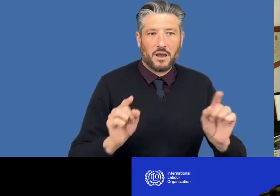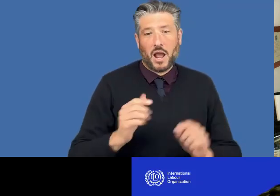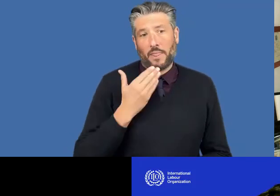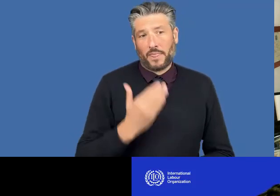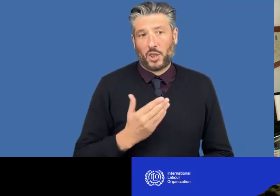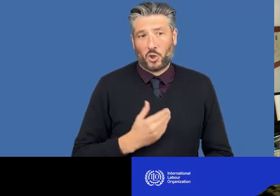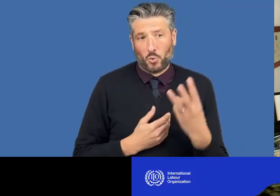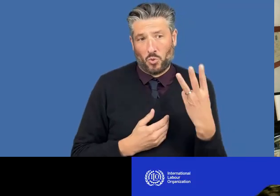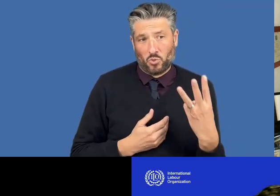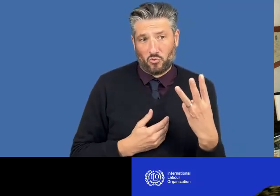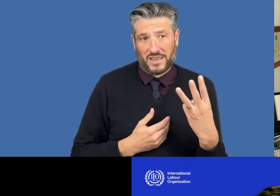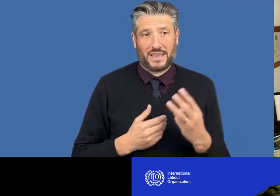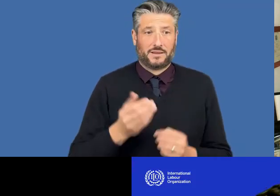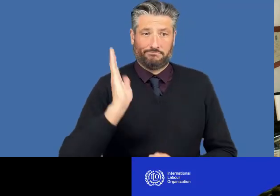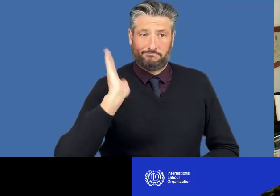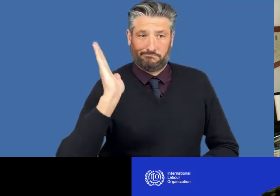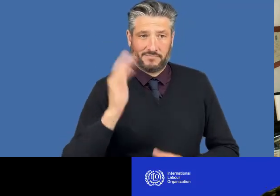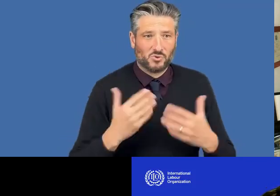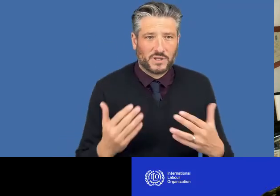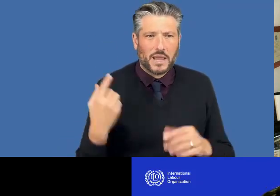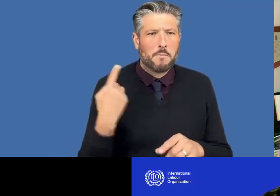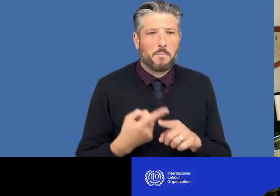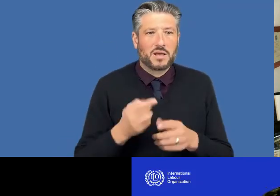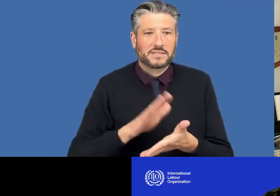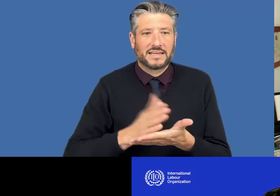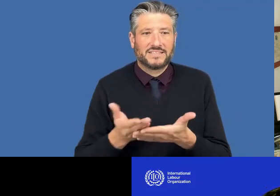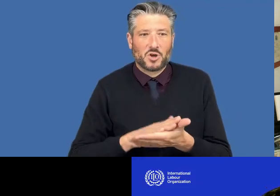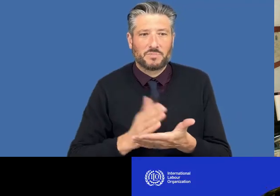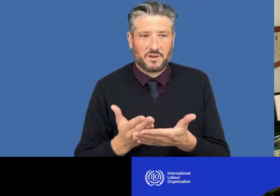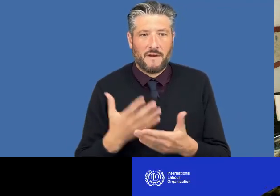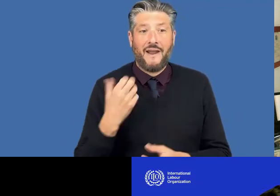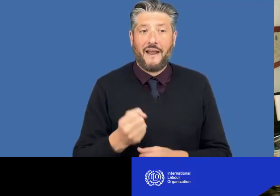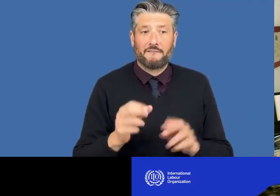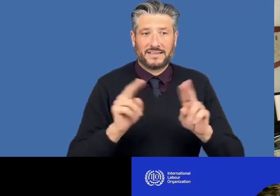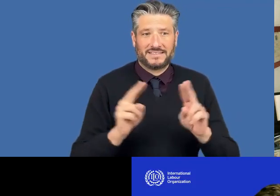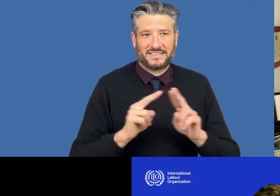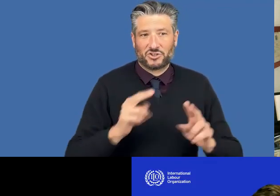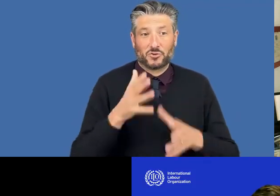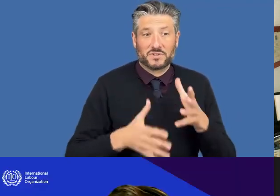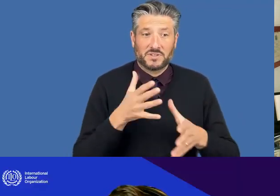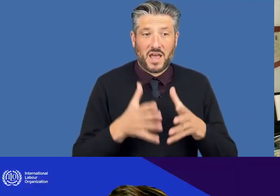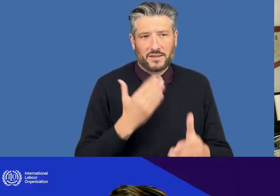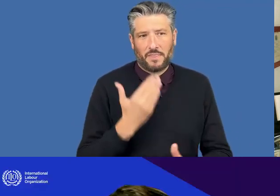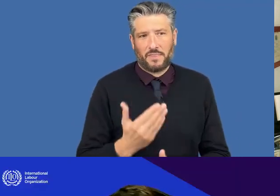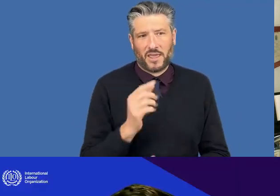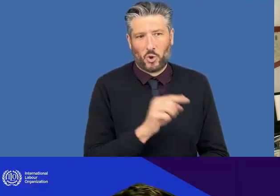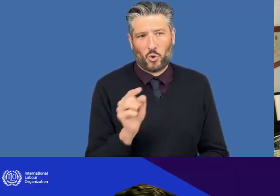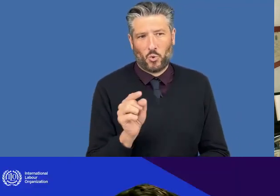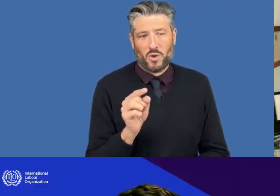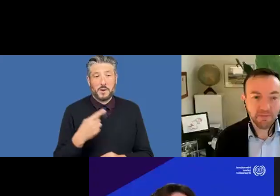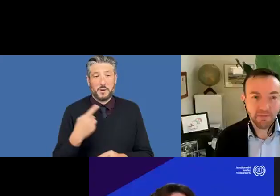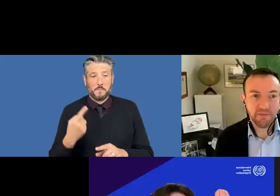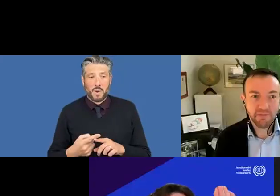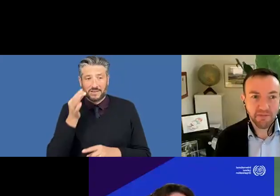Obviously, thanks a lot to the interpreters, the ones interpreting international sign, those interpreting